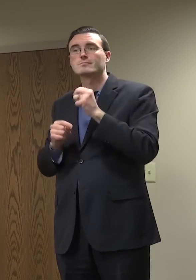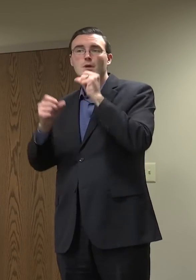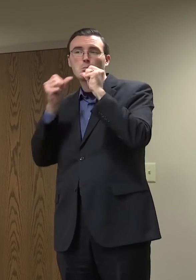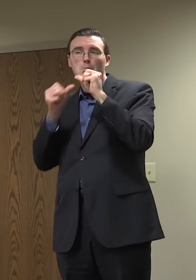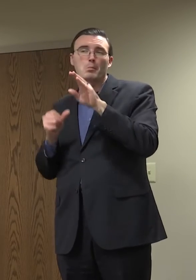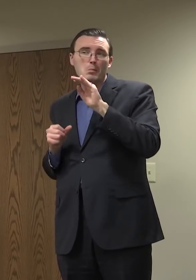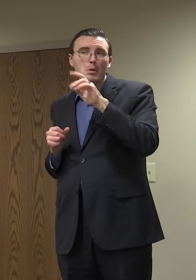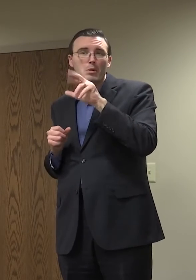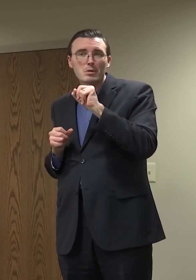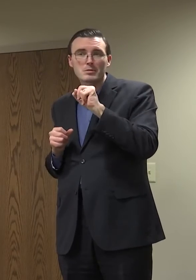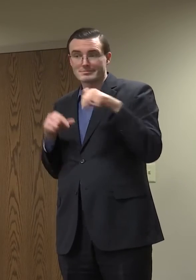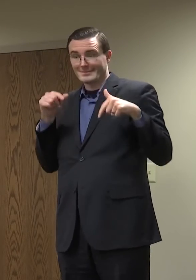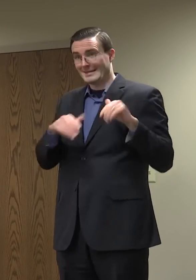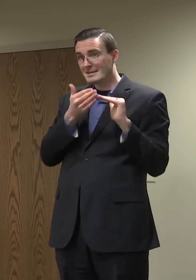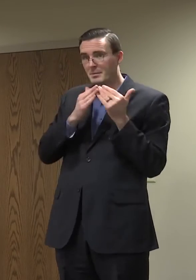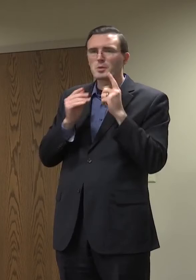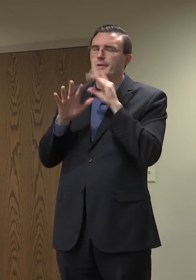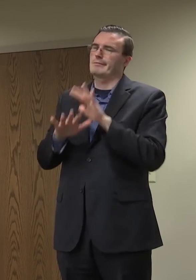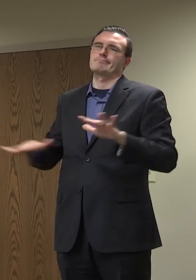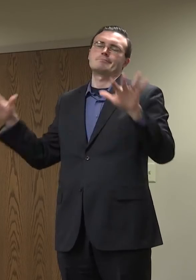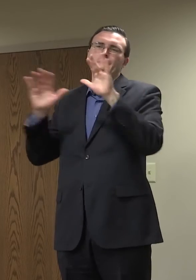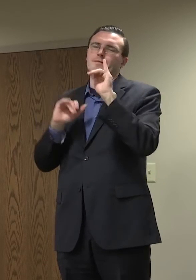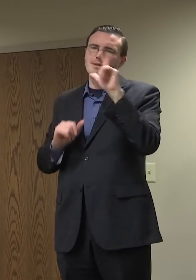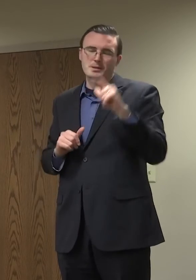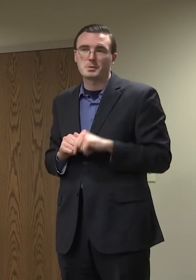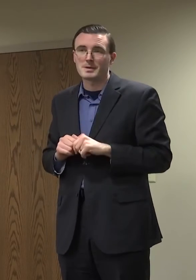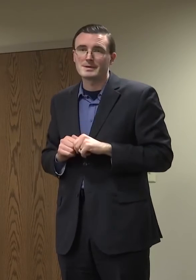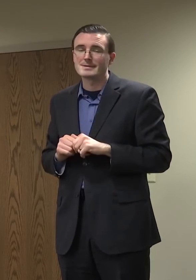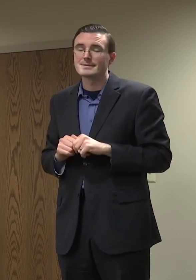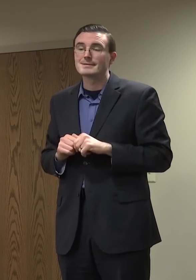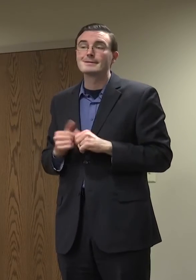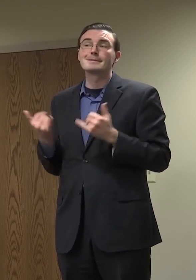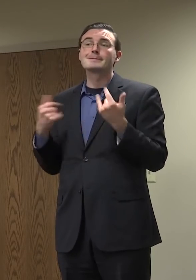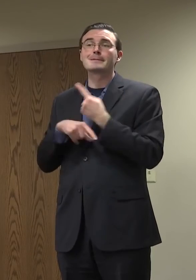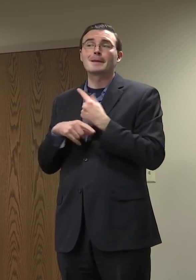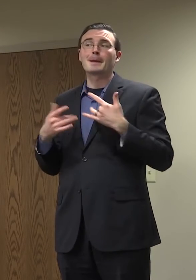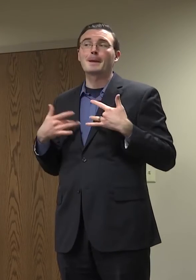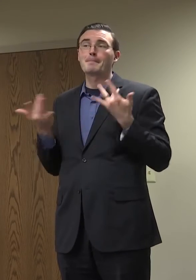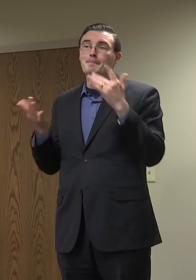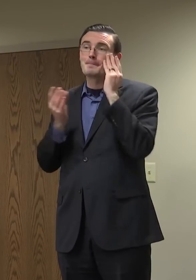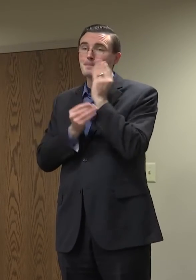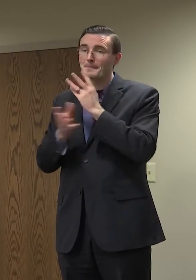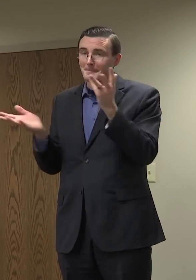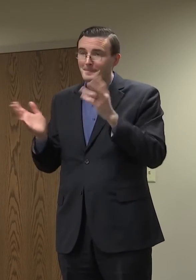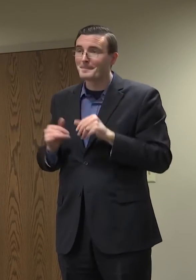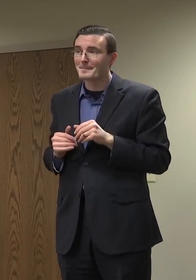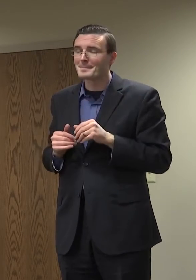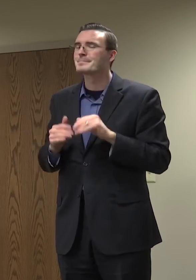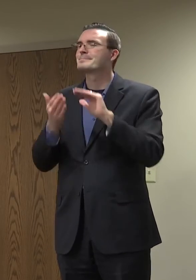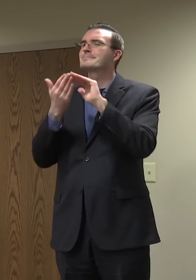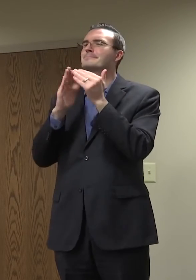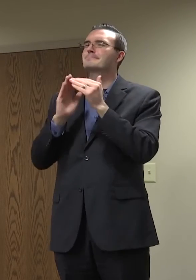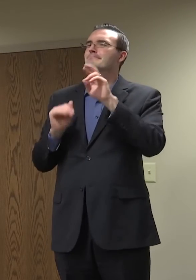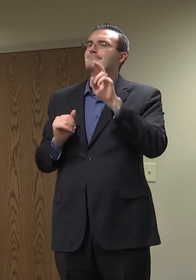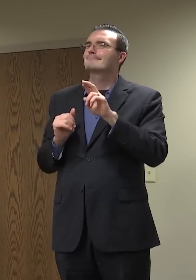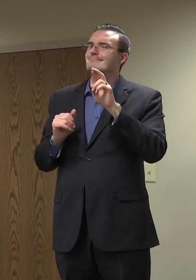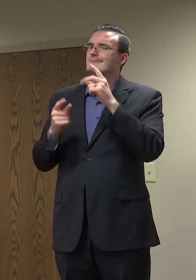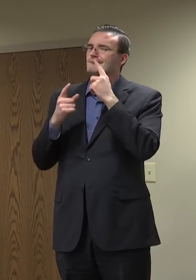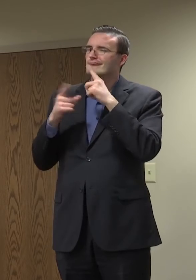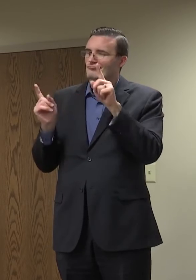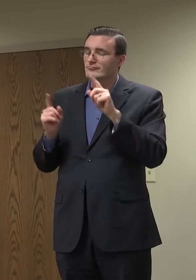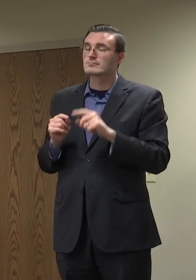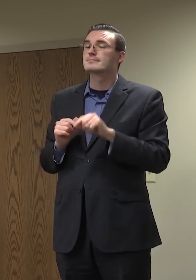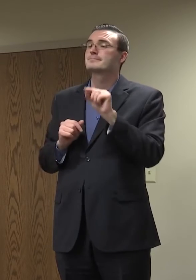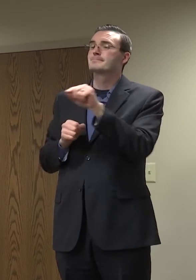entire state of Illinois. Today, I'm really excited that the city of Rockford is able to announce that 81